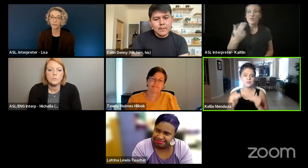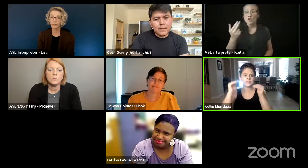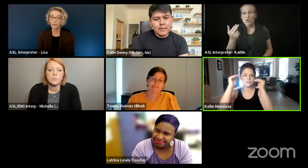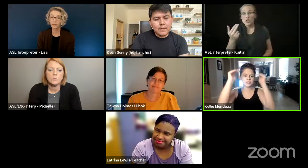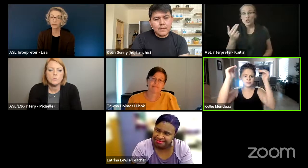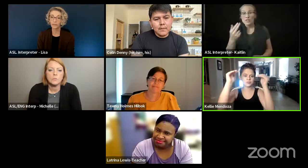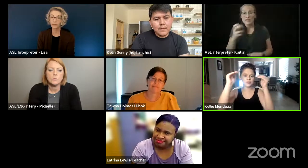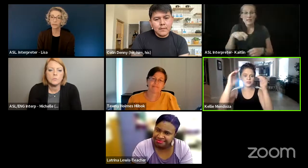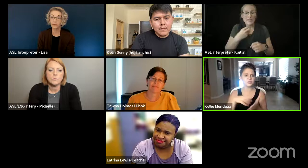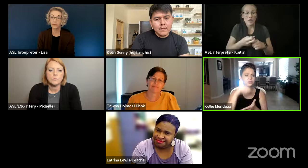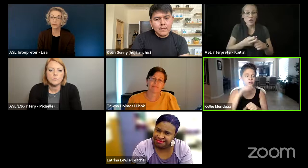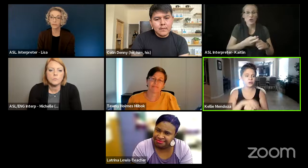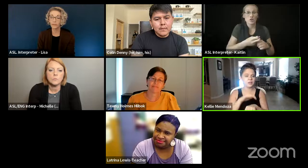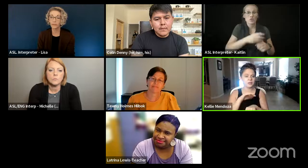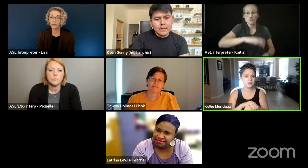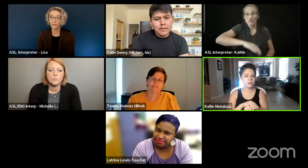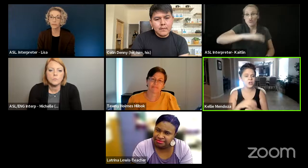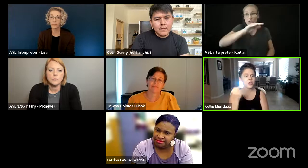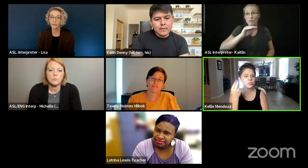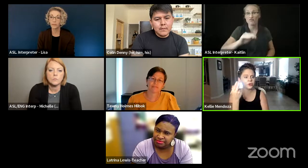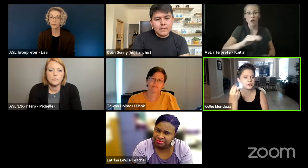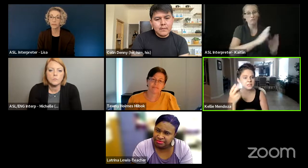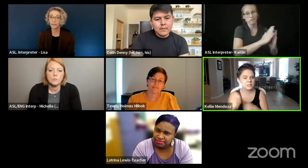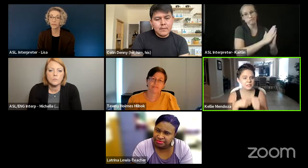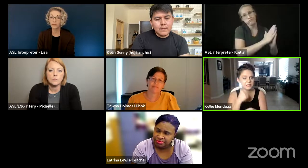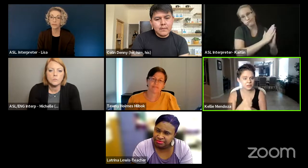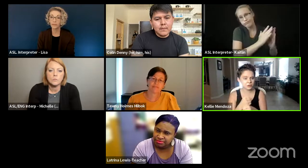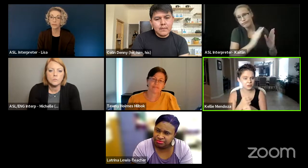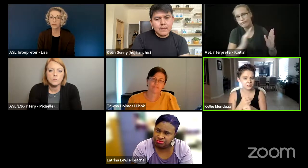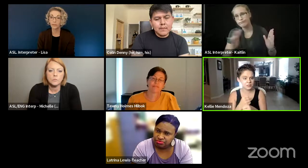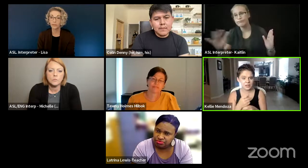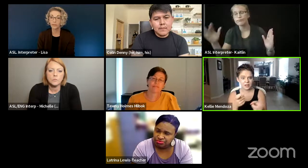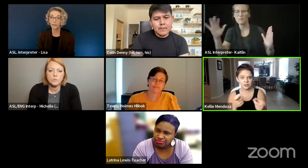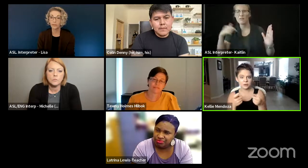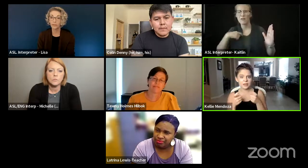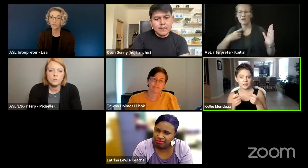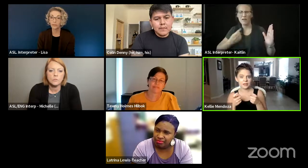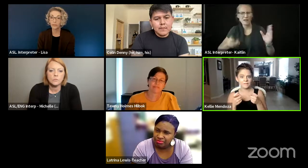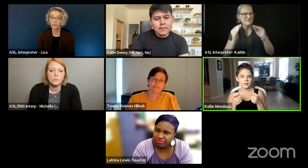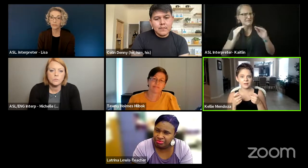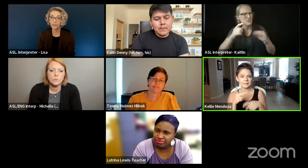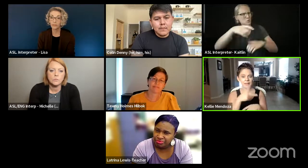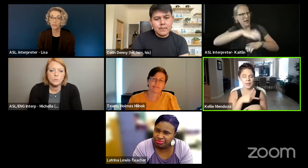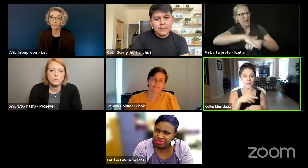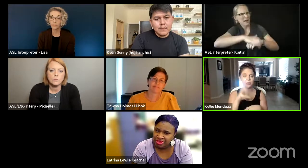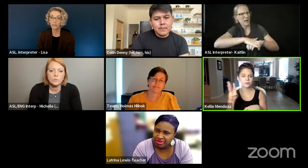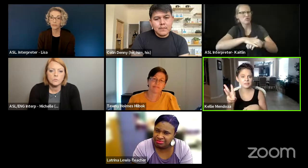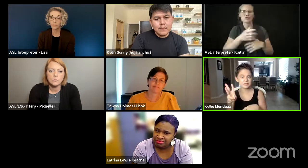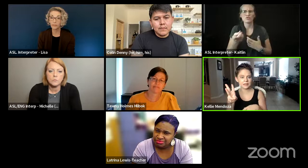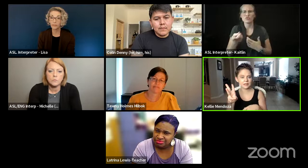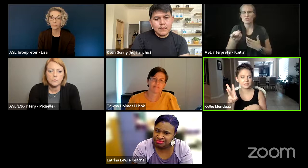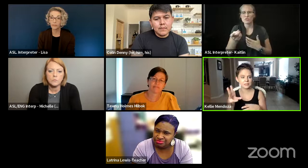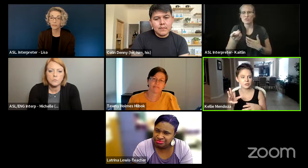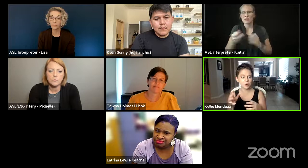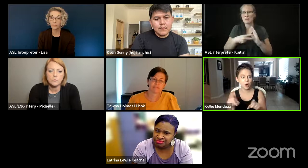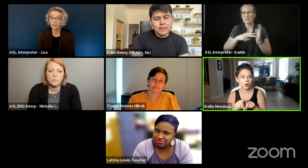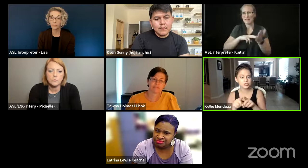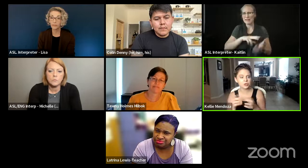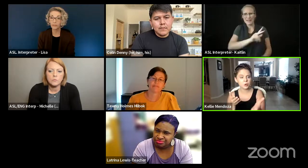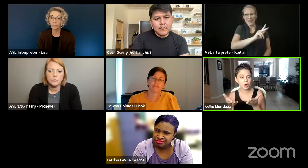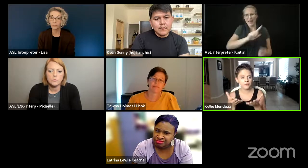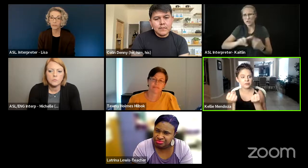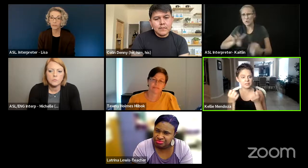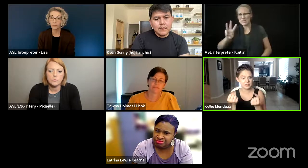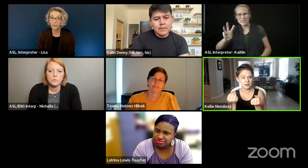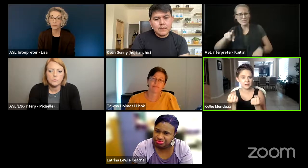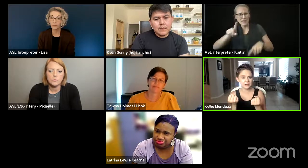school raising children to learn English, 13 years, and you can't give us K through 6 to